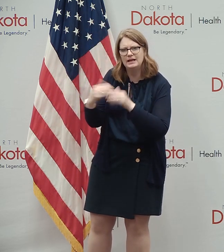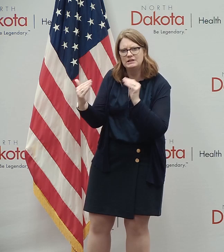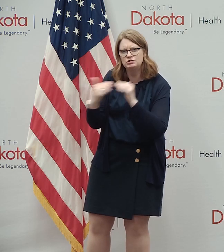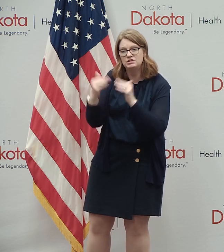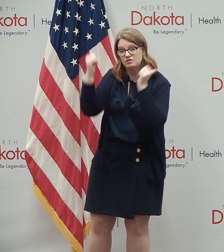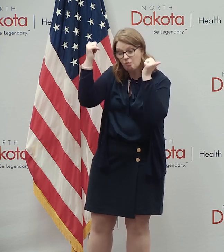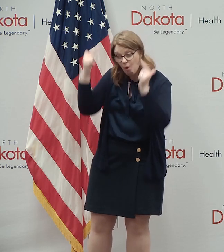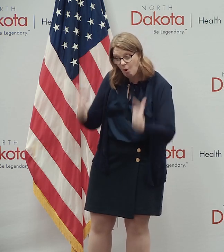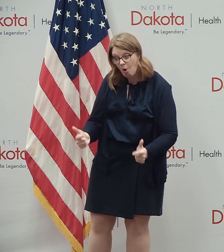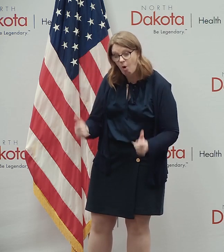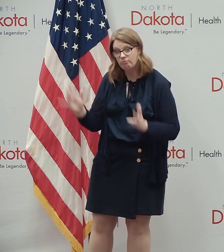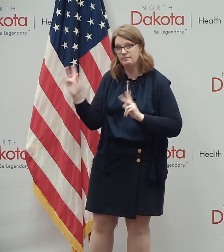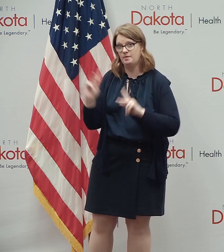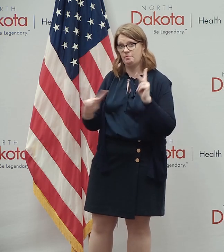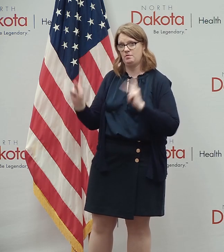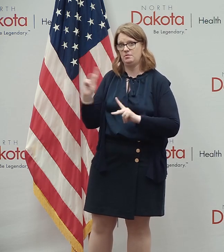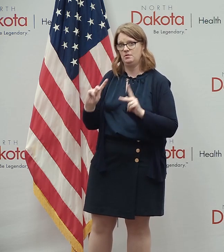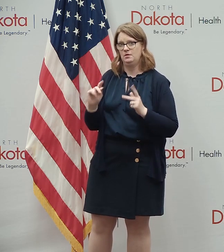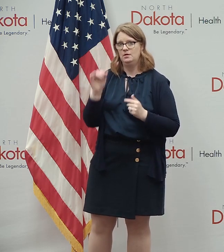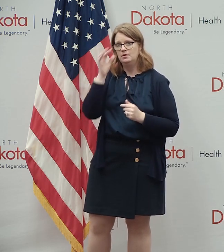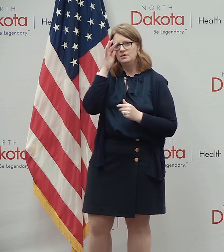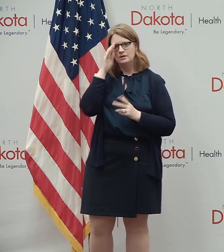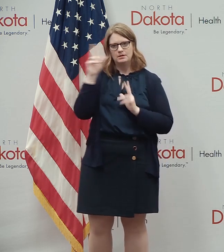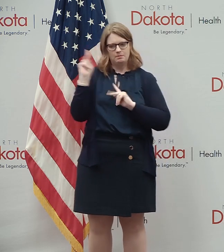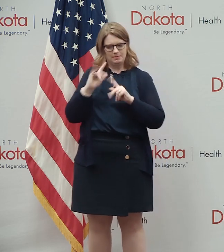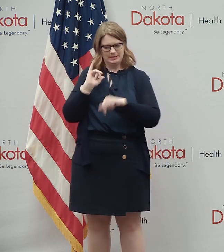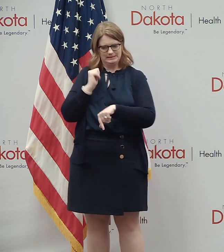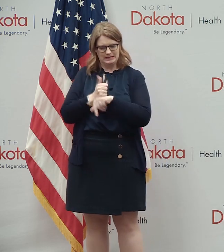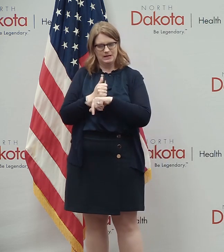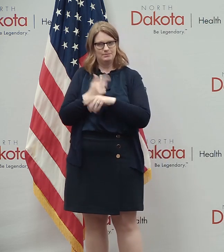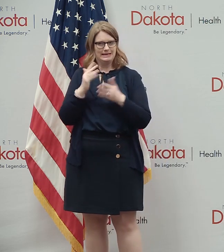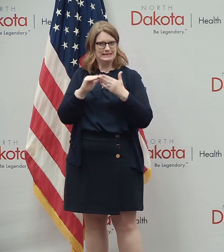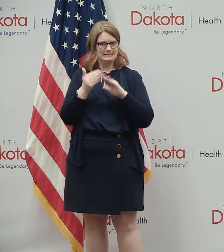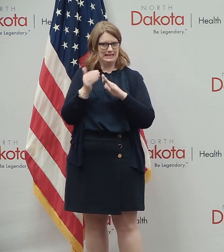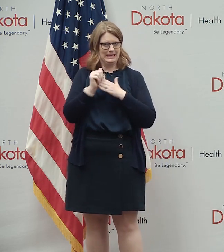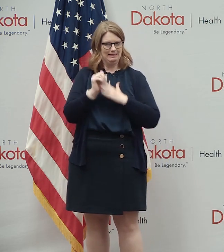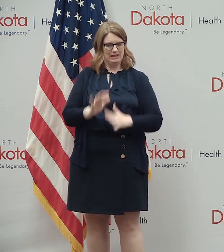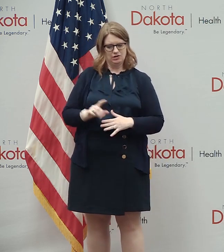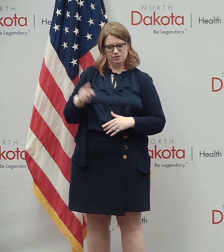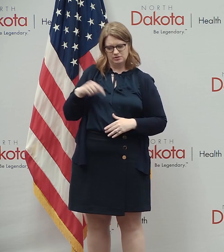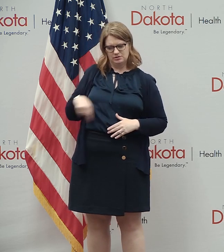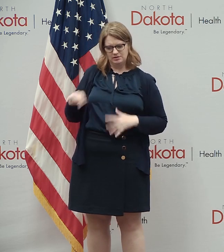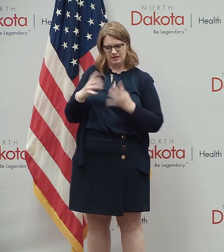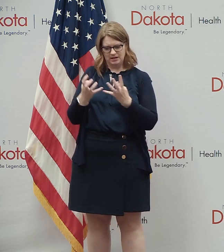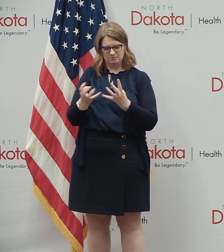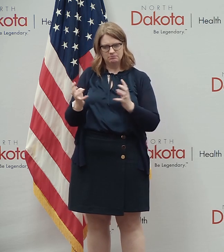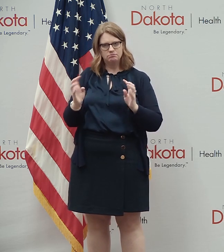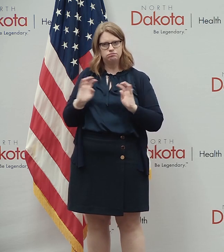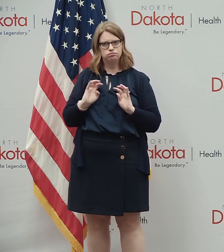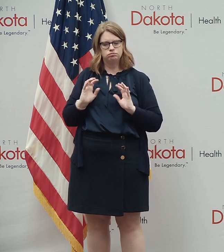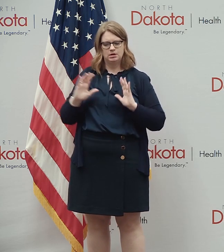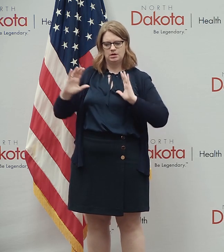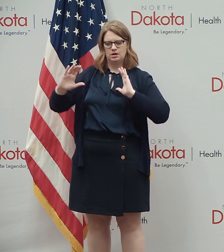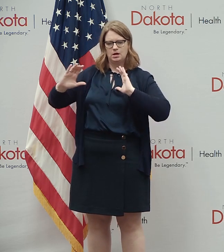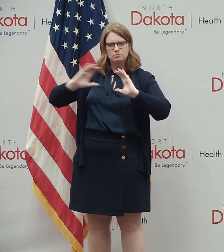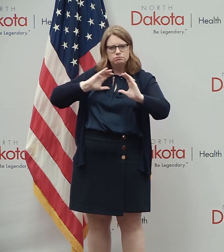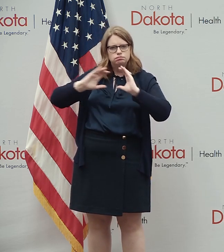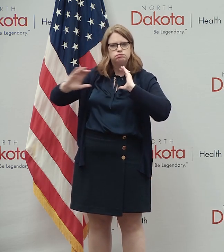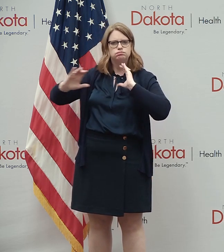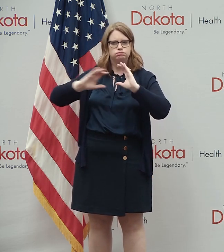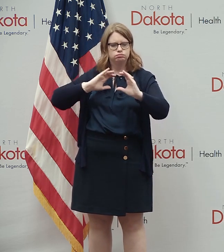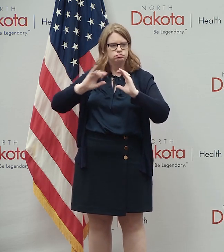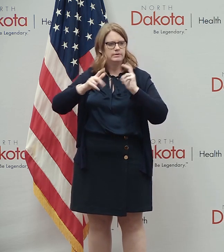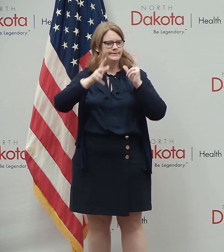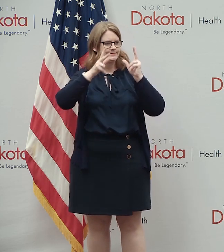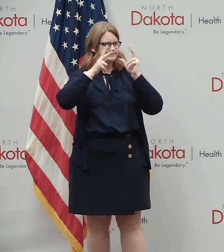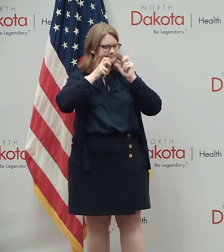all. Working together, the organizers and city leaders earlier this week began sitting down and visiting with each other and